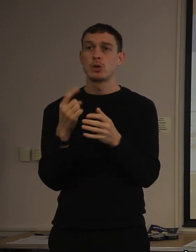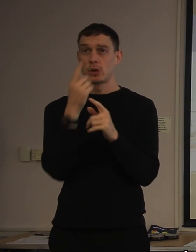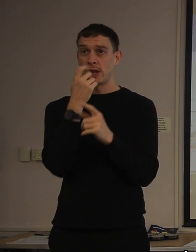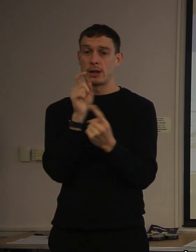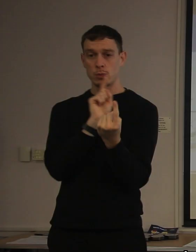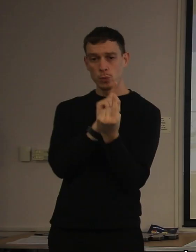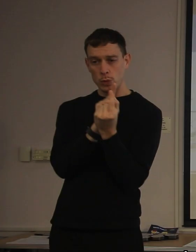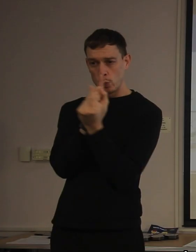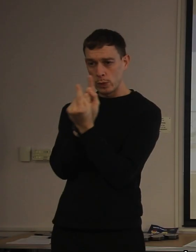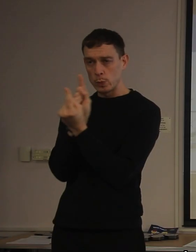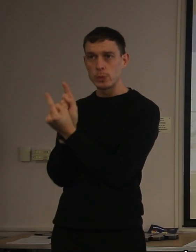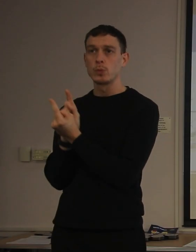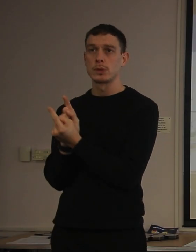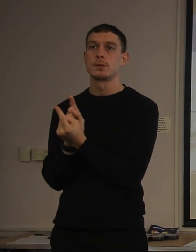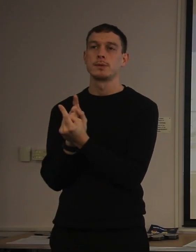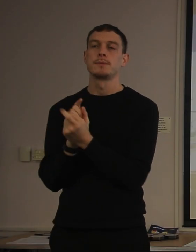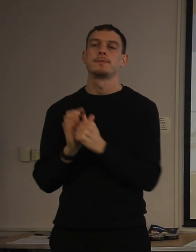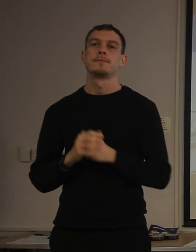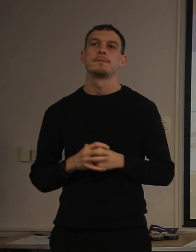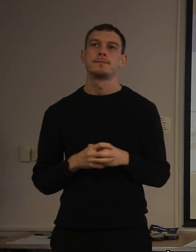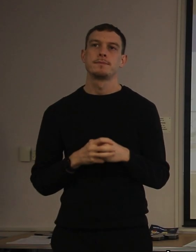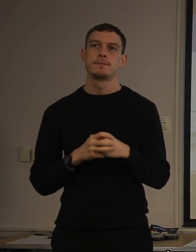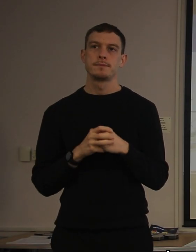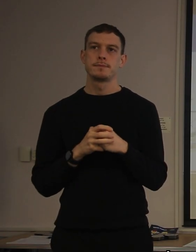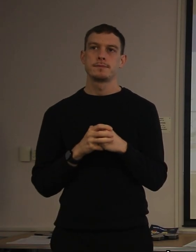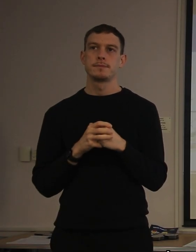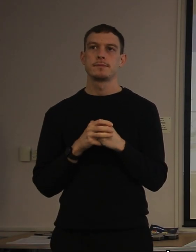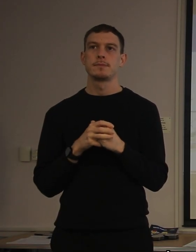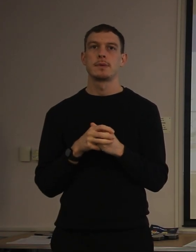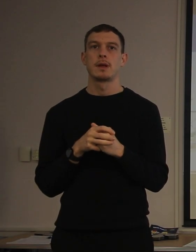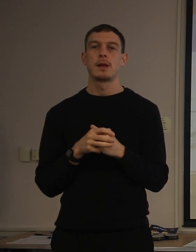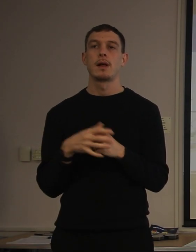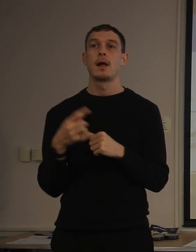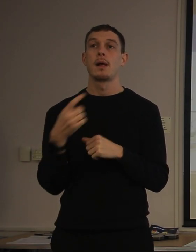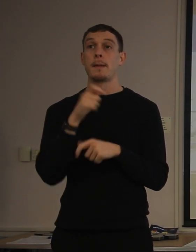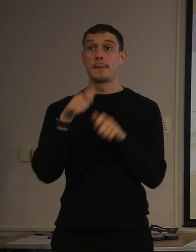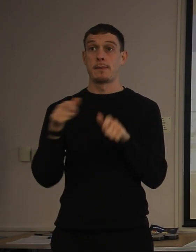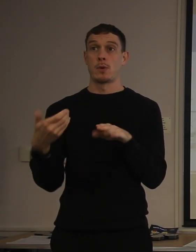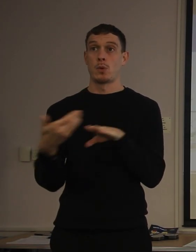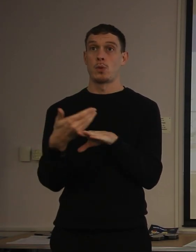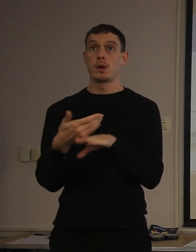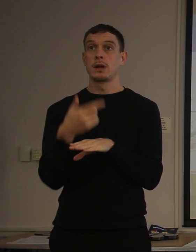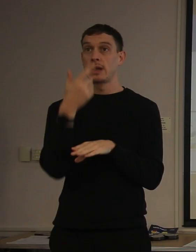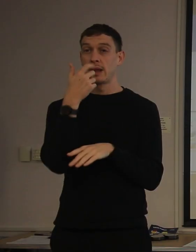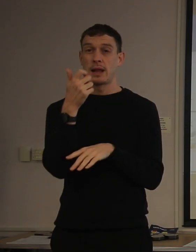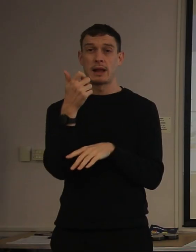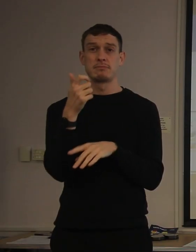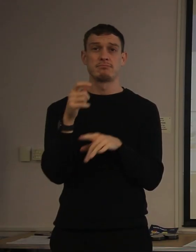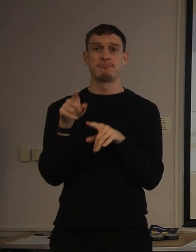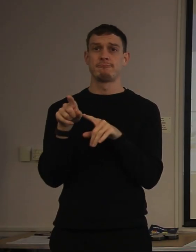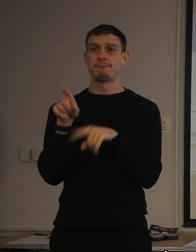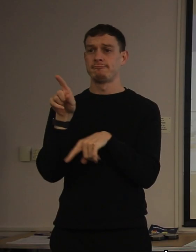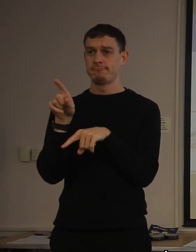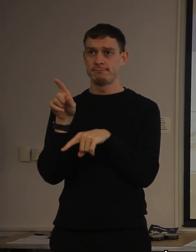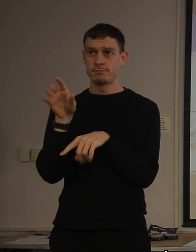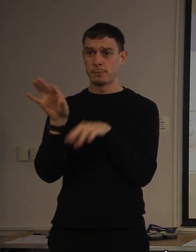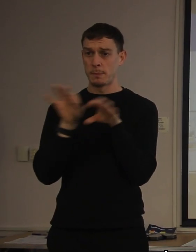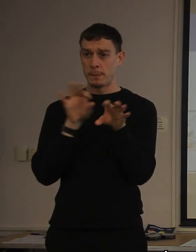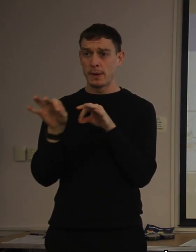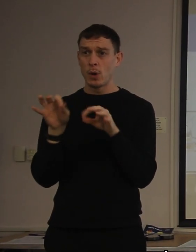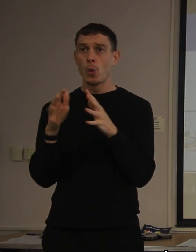one-to-one attention. And the people that work in the wood workshop, they get to pick the